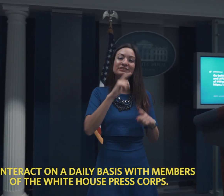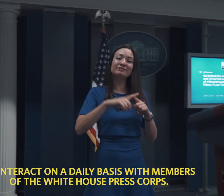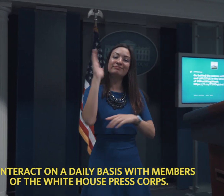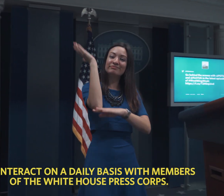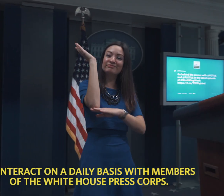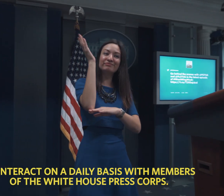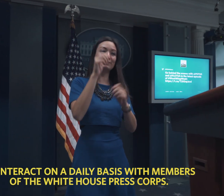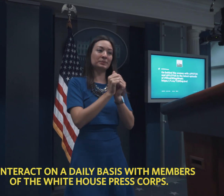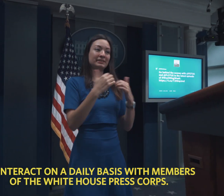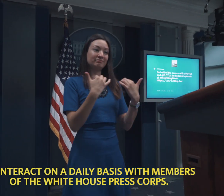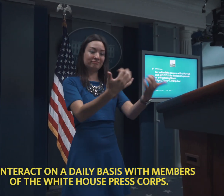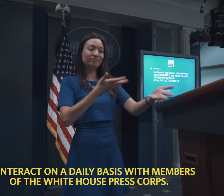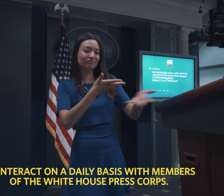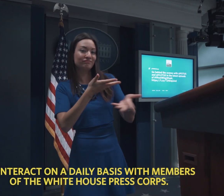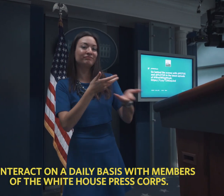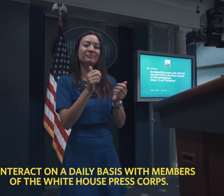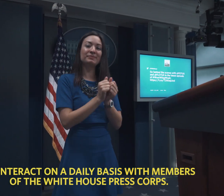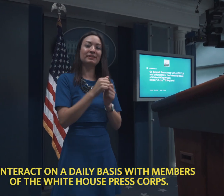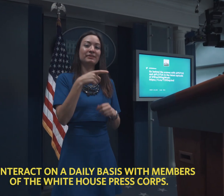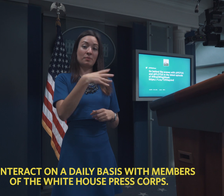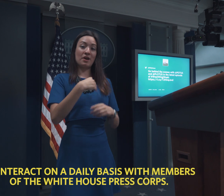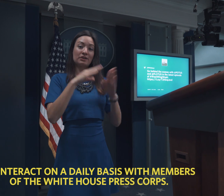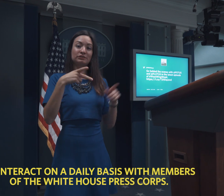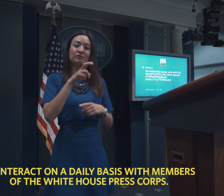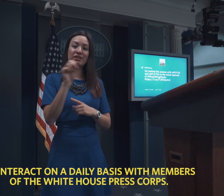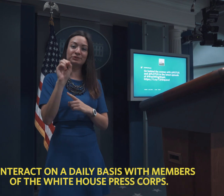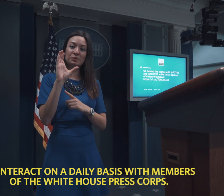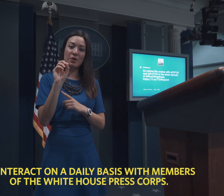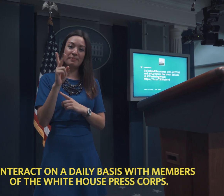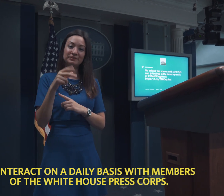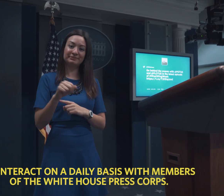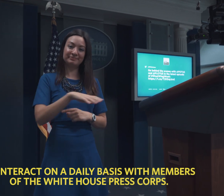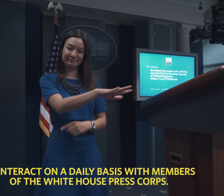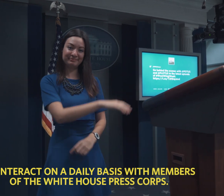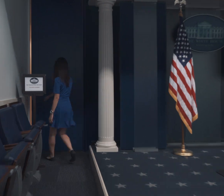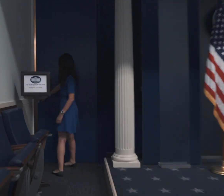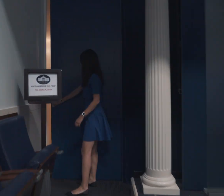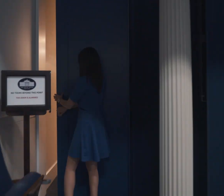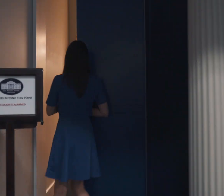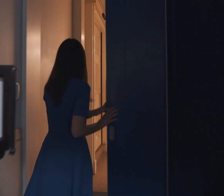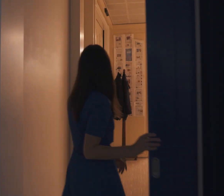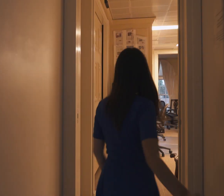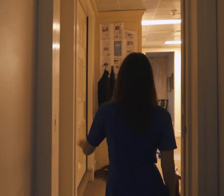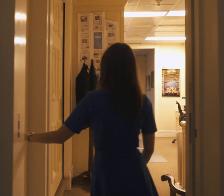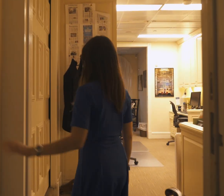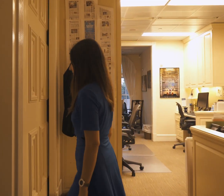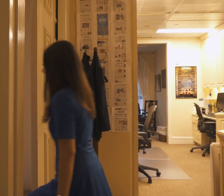press corps. Ms. Katz-Hernandez stands at the podium. Then she exits through a nearby door and zips past offices and